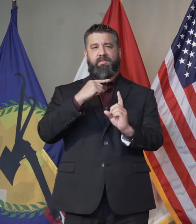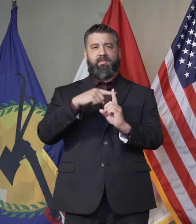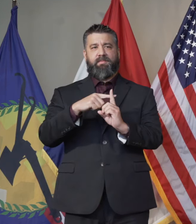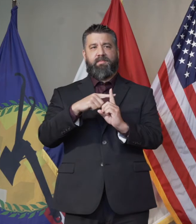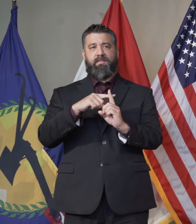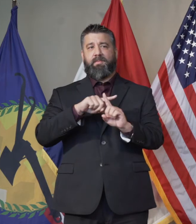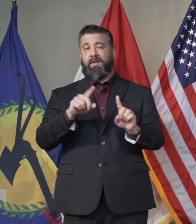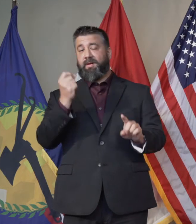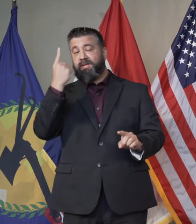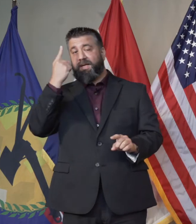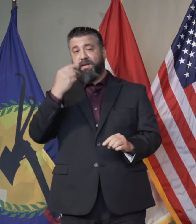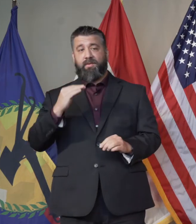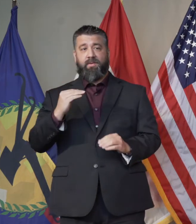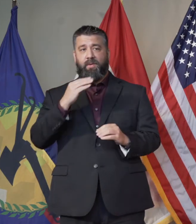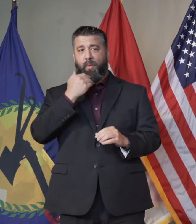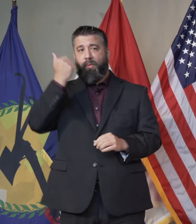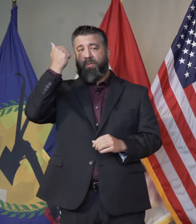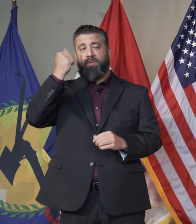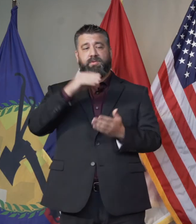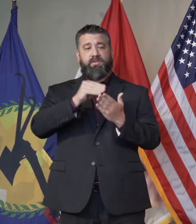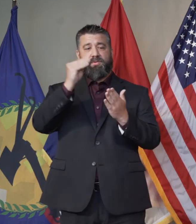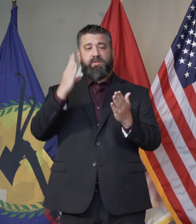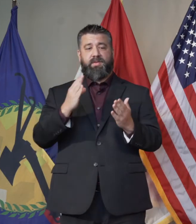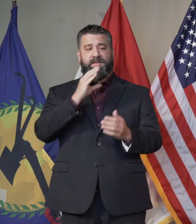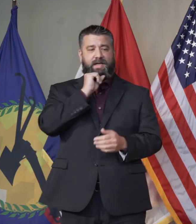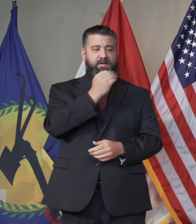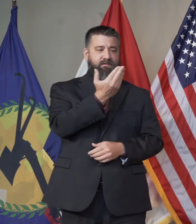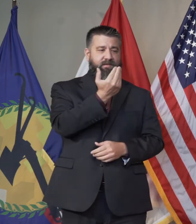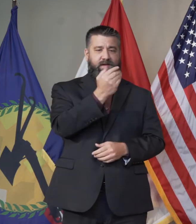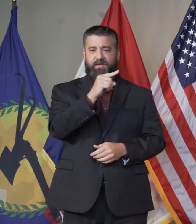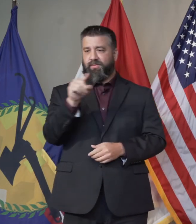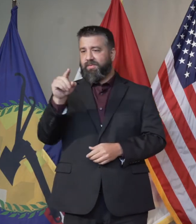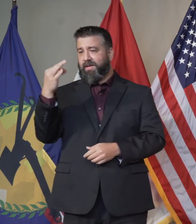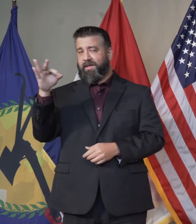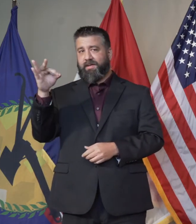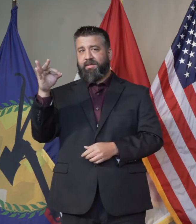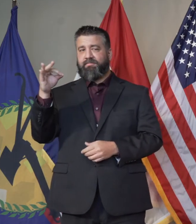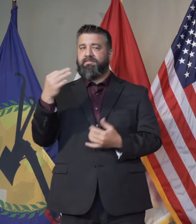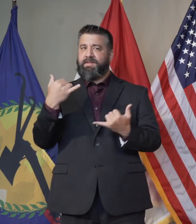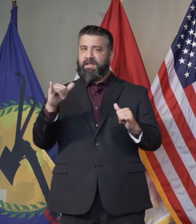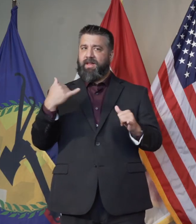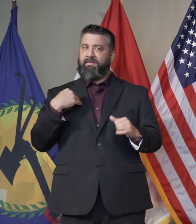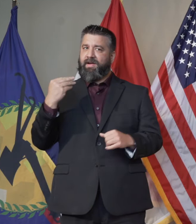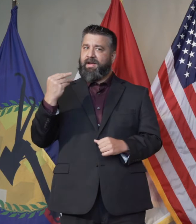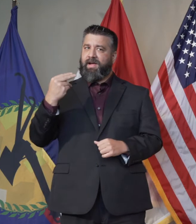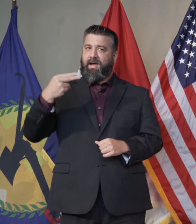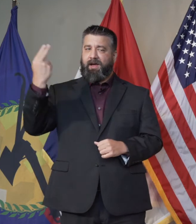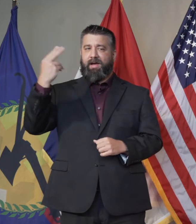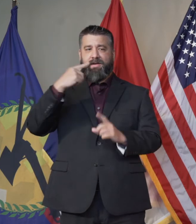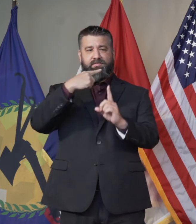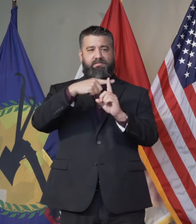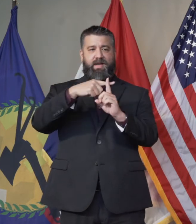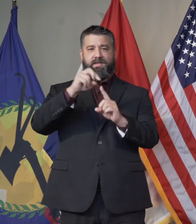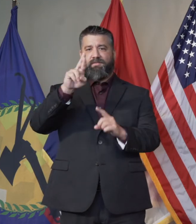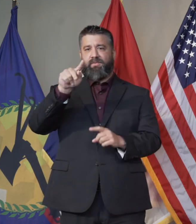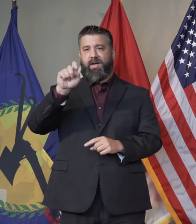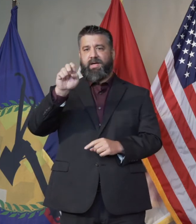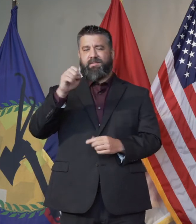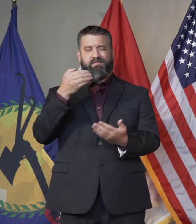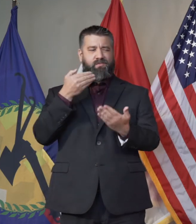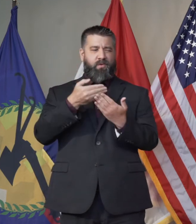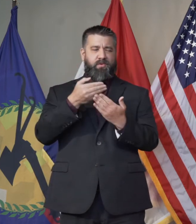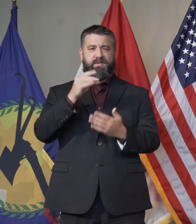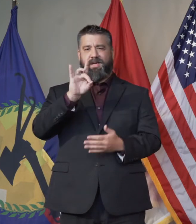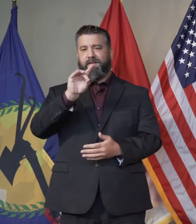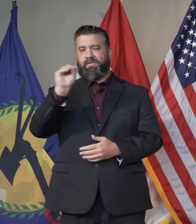the 15 to 19-year-olds, we still have a higher positivity rate, almost 8% among